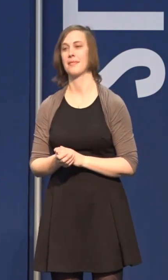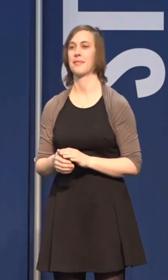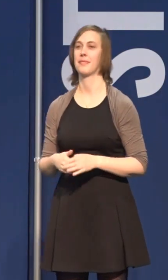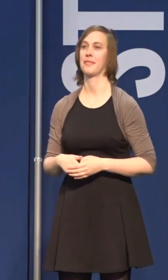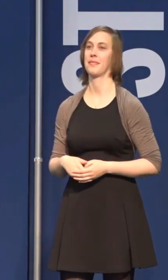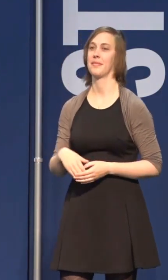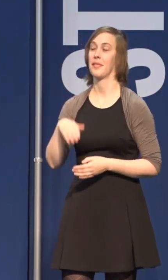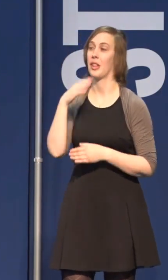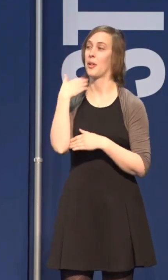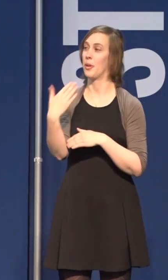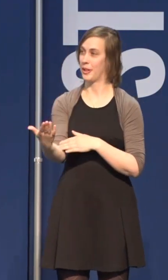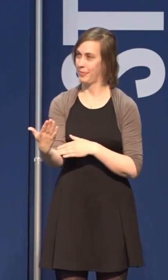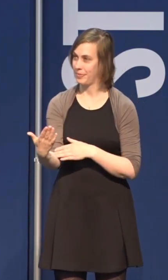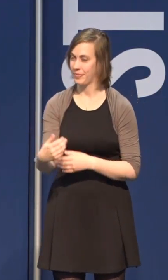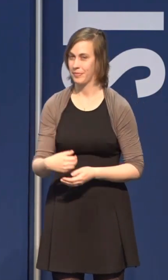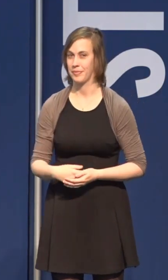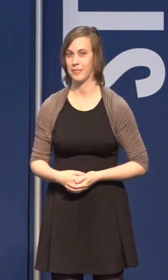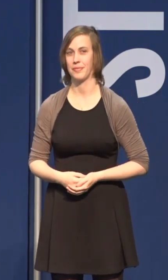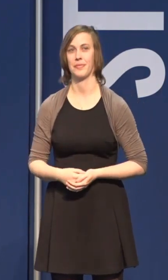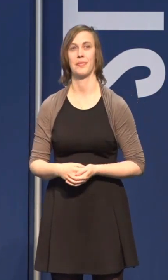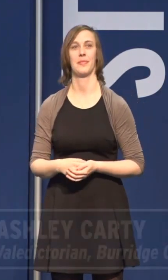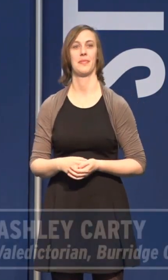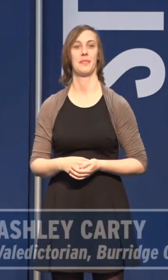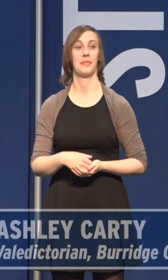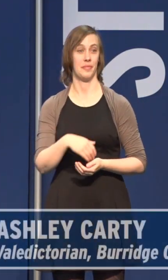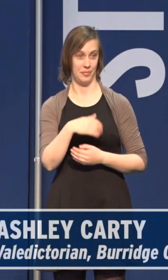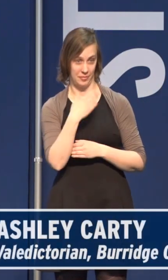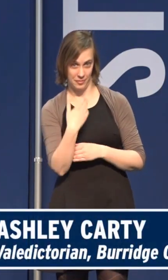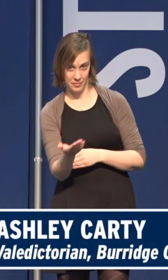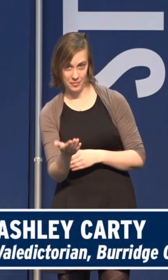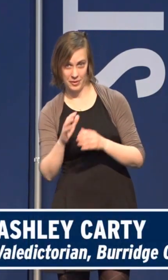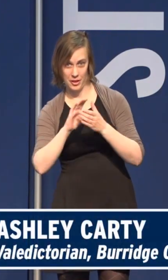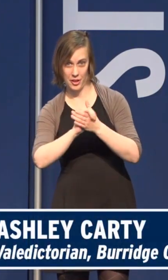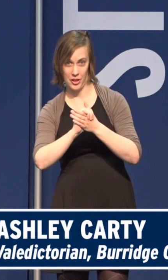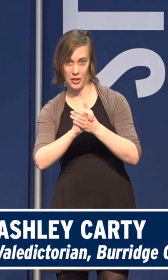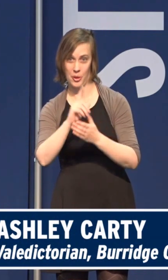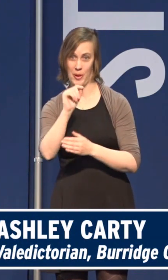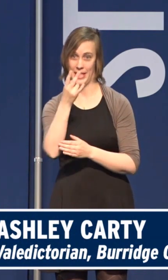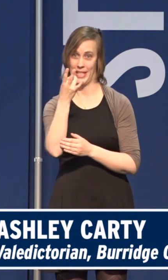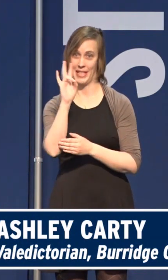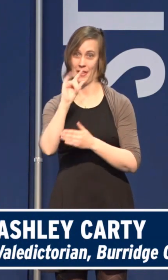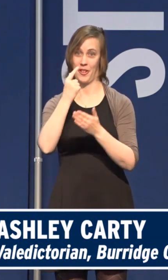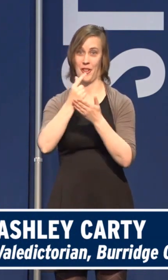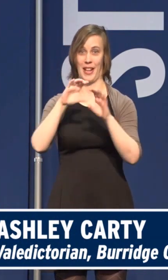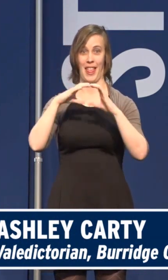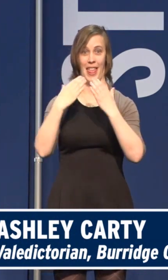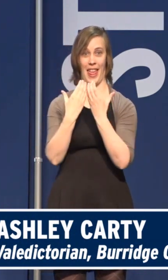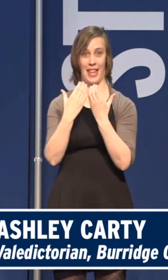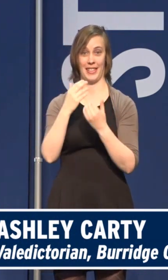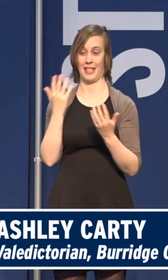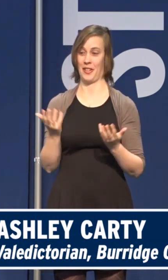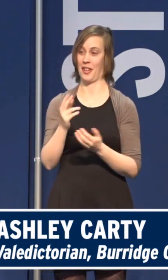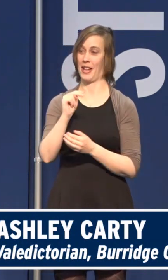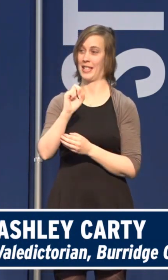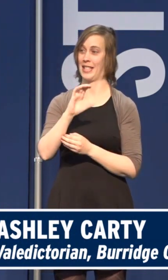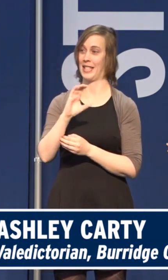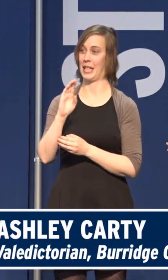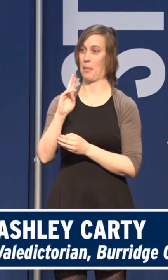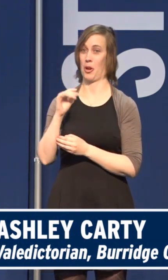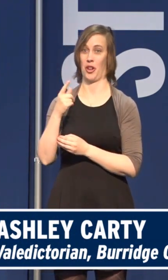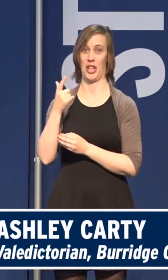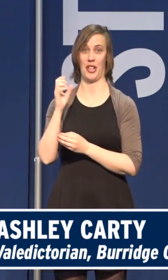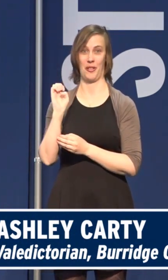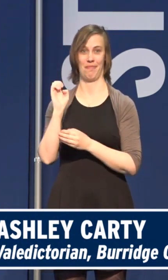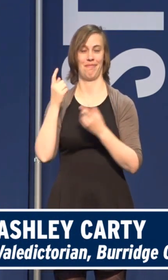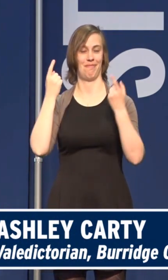Good morning, everyone, and good morning and congratulations to the 2017 graduating class of NSCC Burridge Campus. We finally made